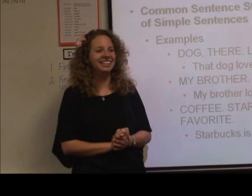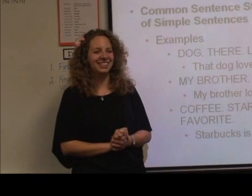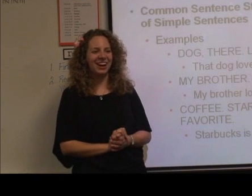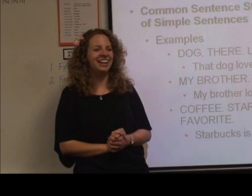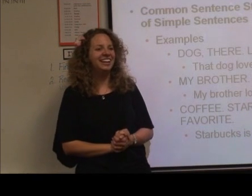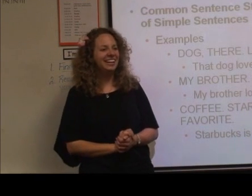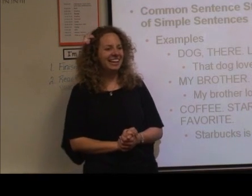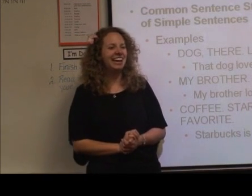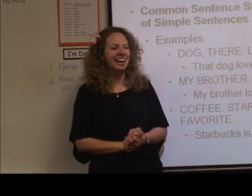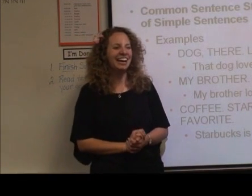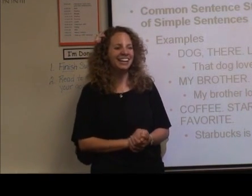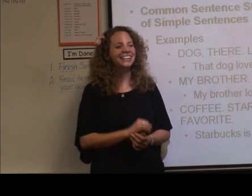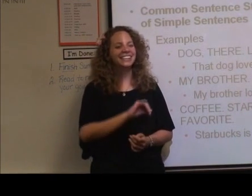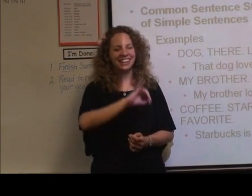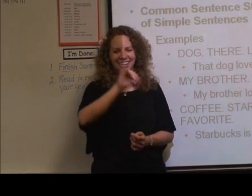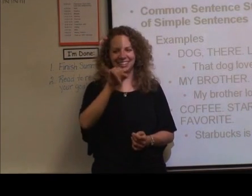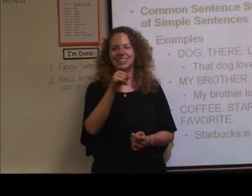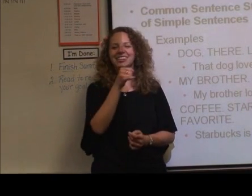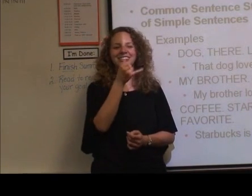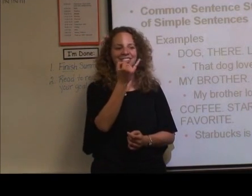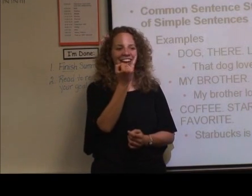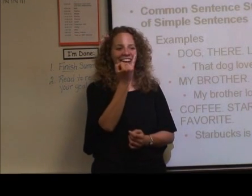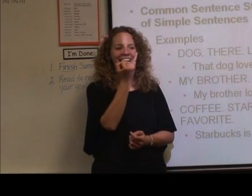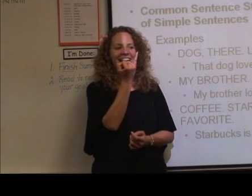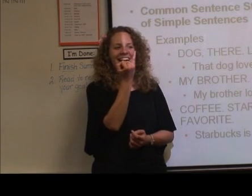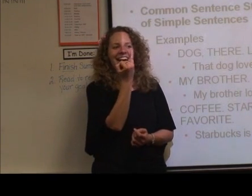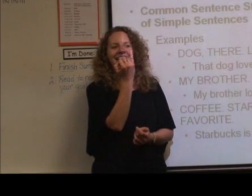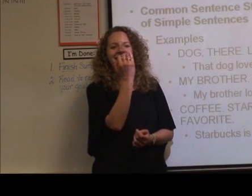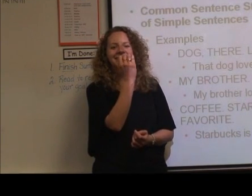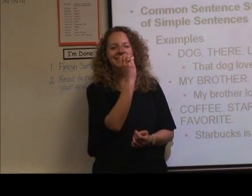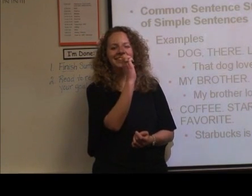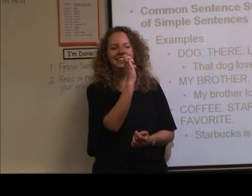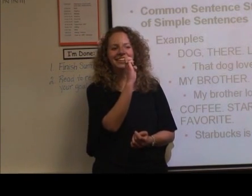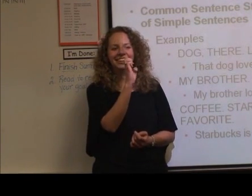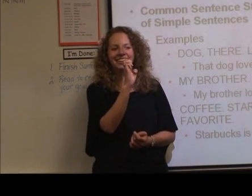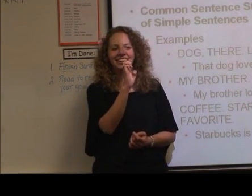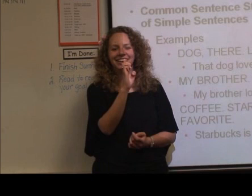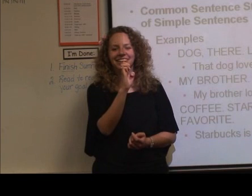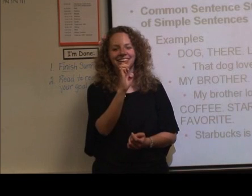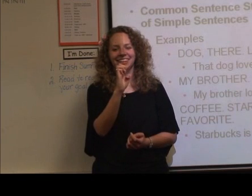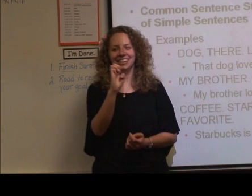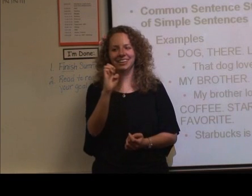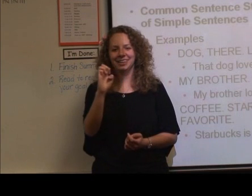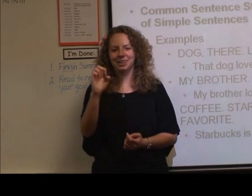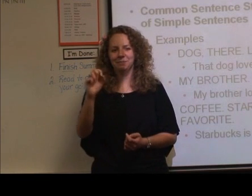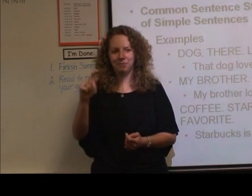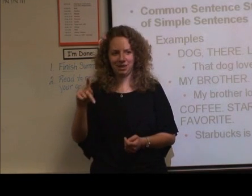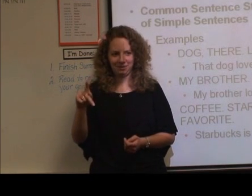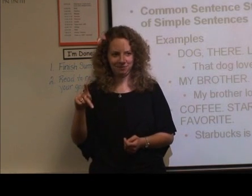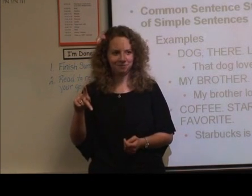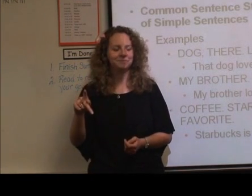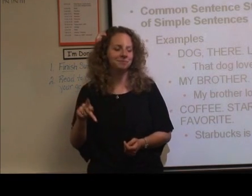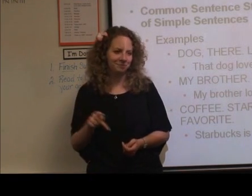quick. Sorry. Yeah, really fast. I saw the J and that was about it. J-E-E-P.